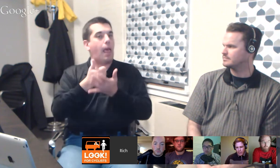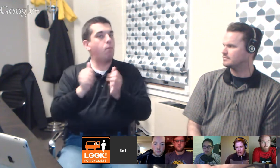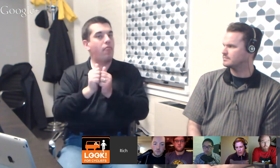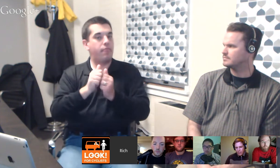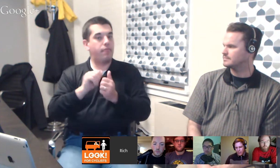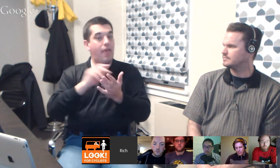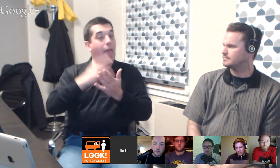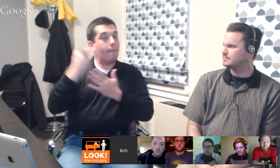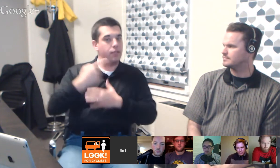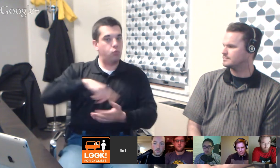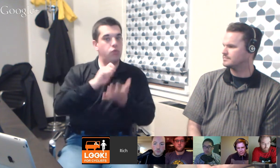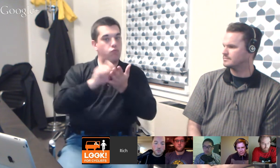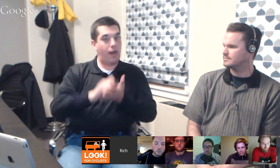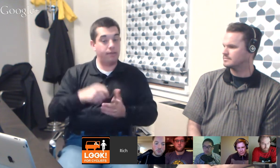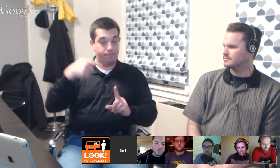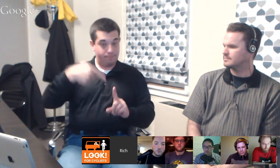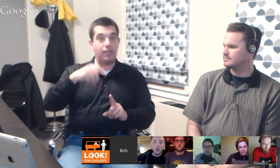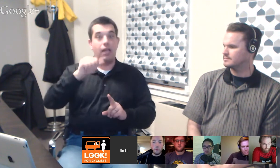and that's ARIA.